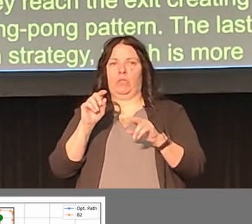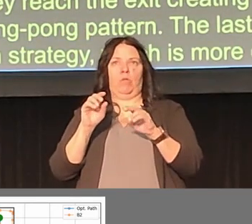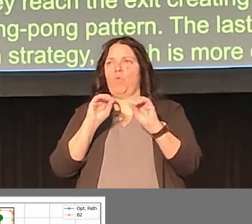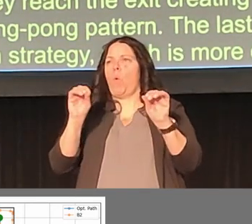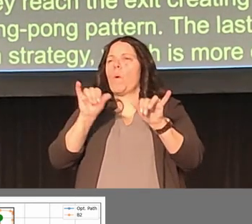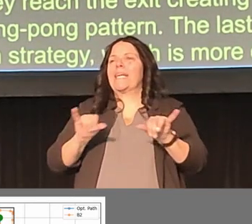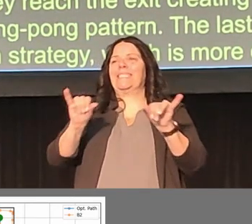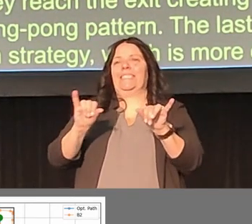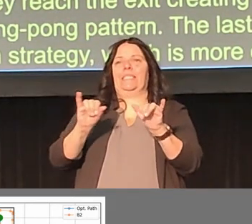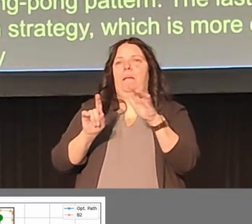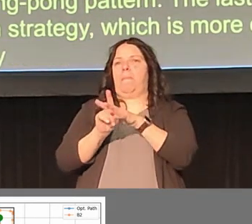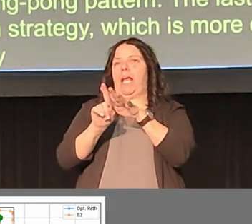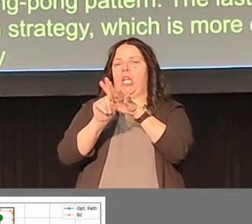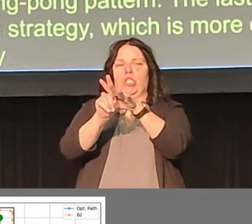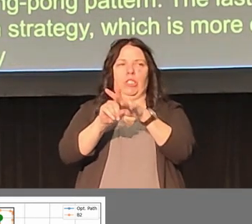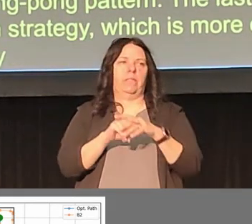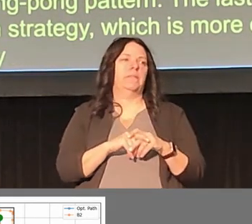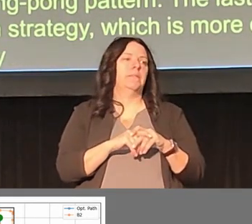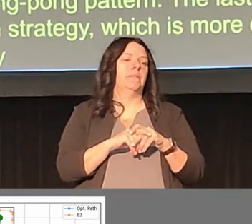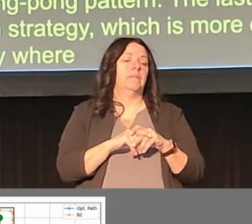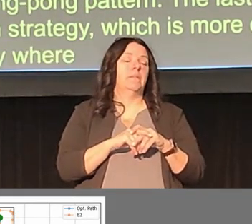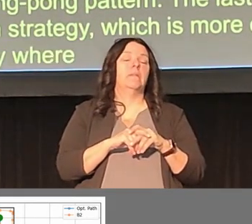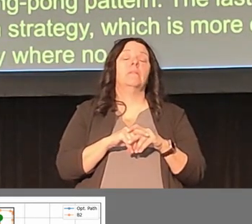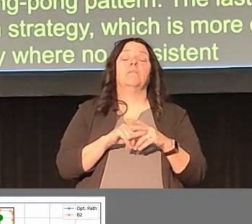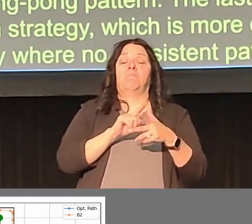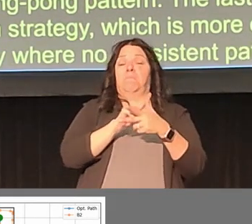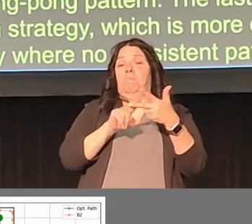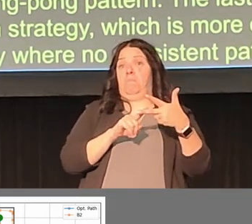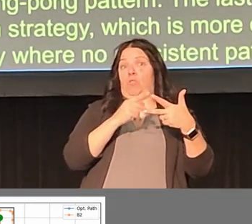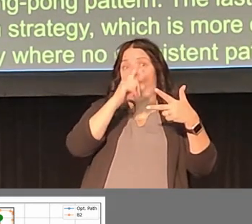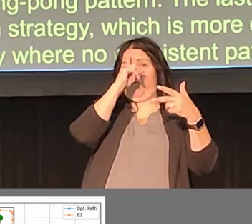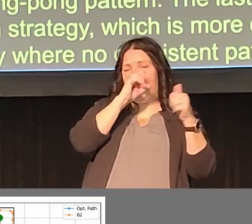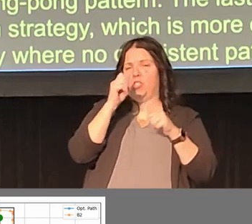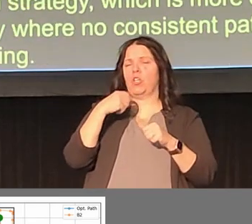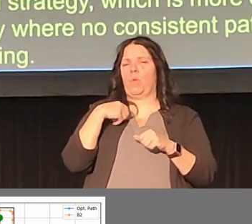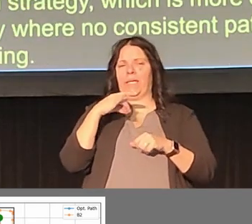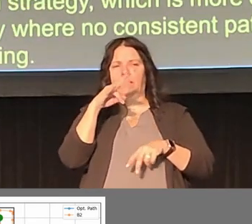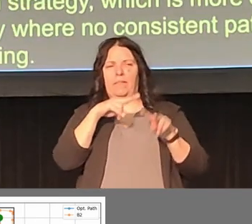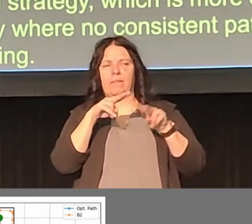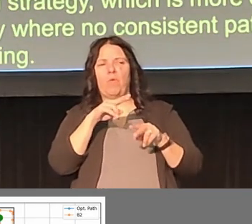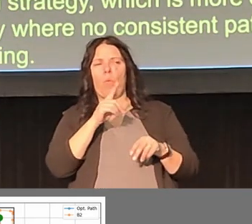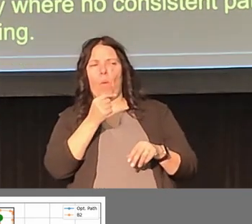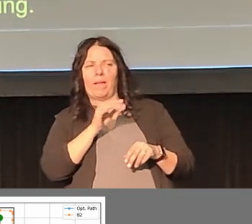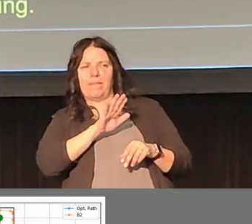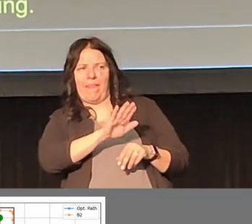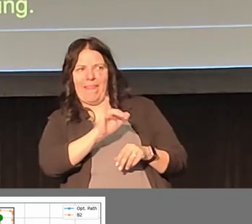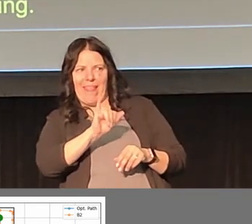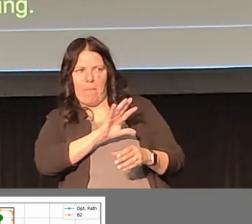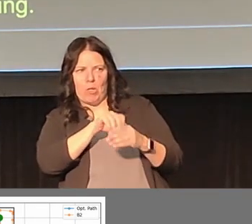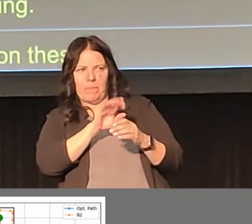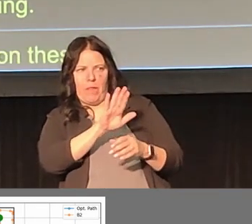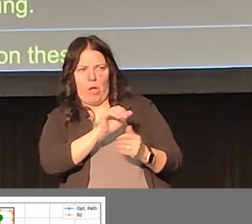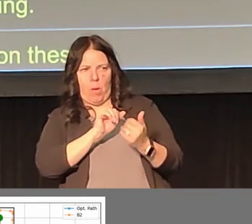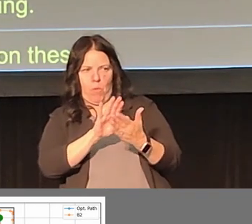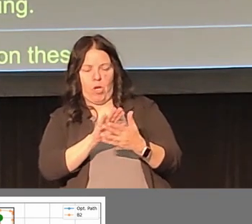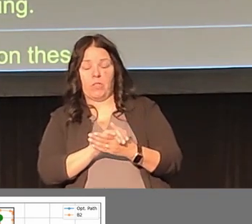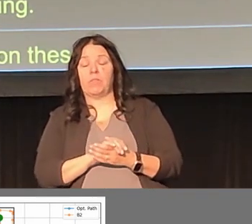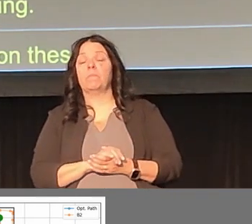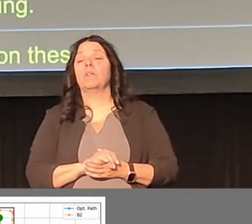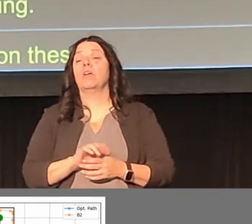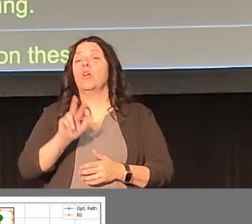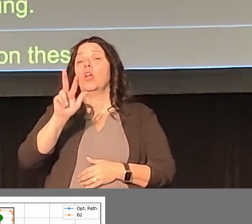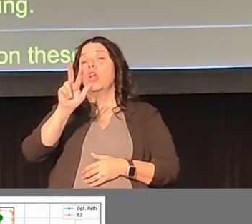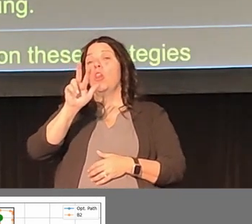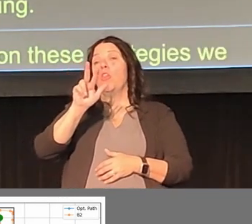navigating. Based on these identified strategies, we determined a participant's approach. We found that 31%